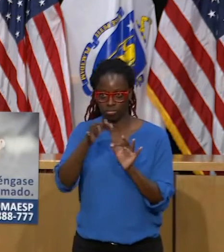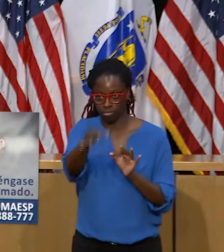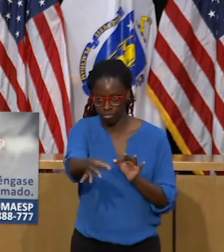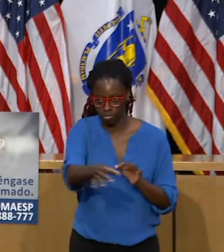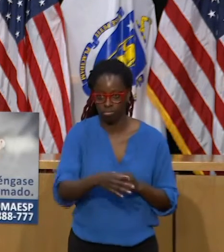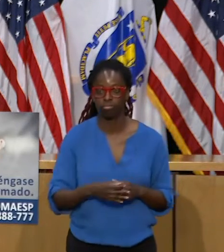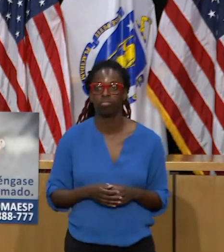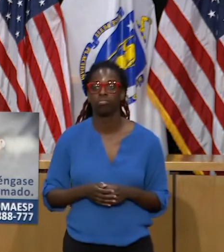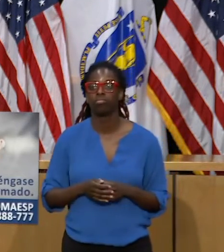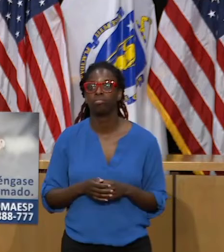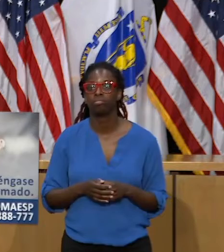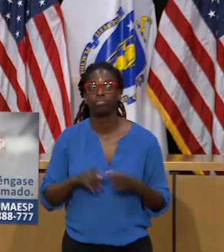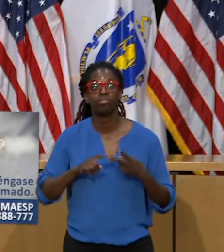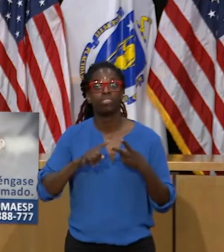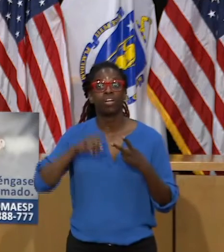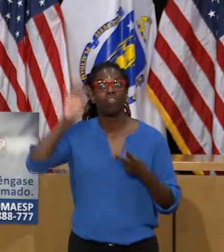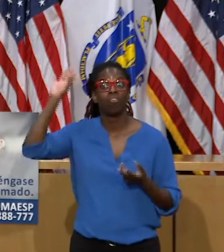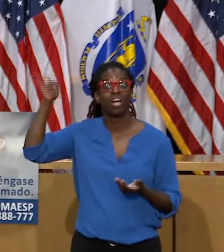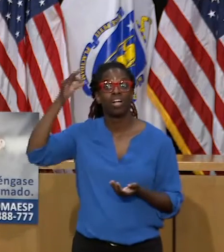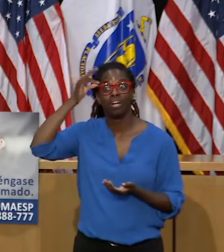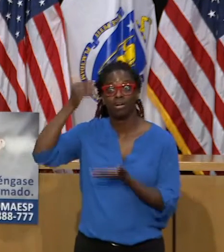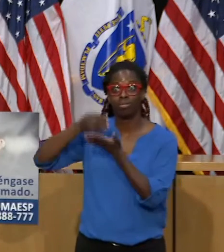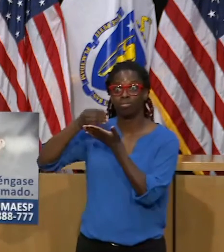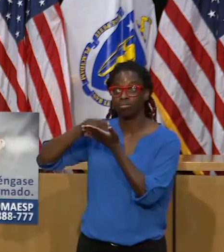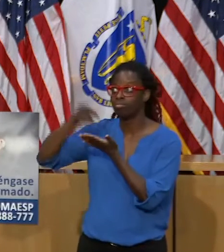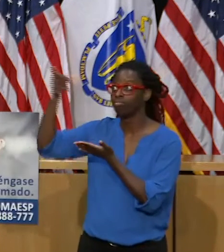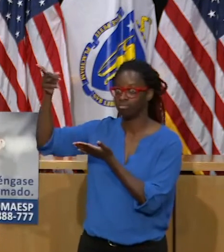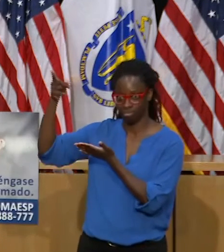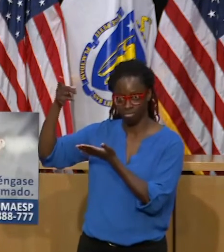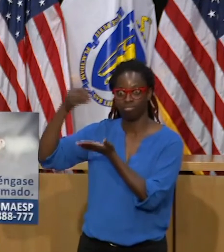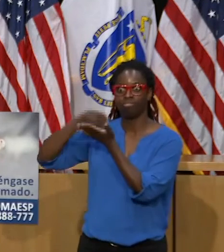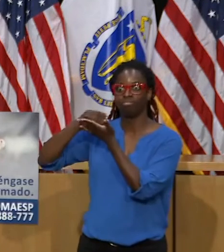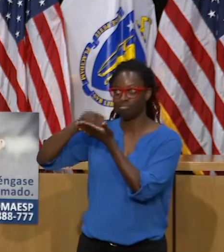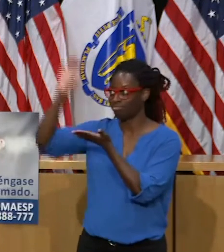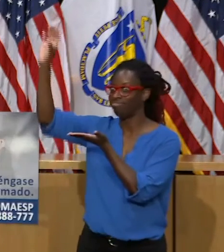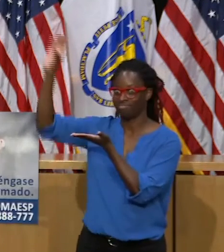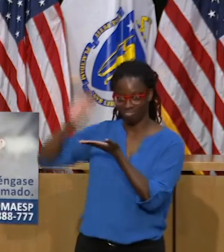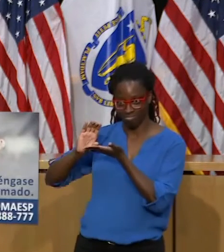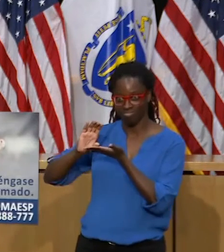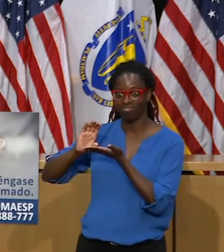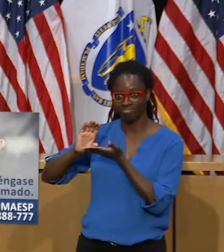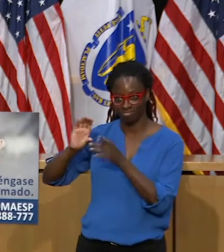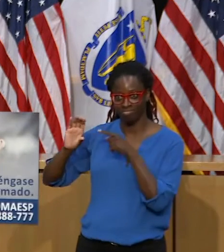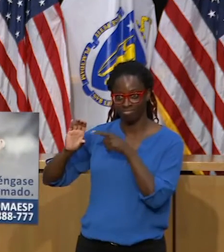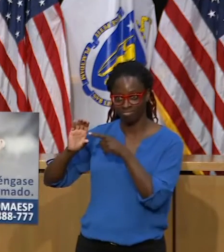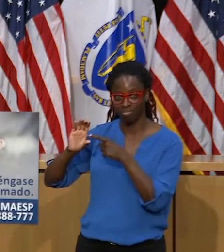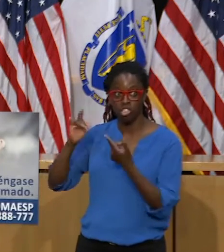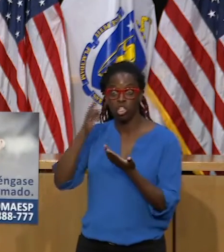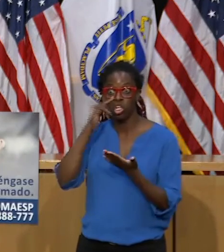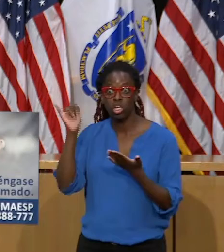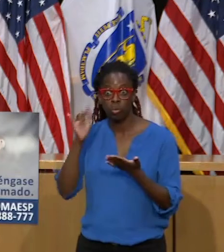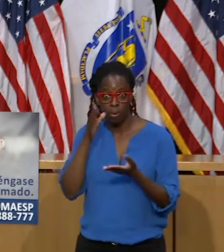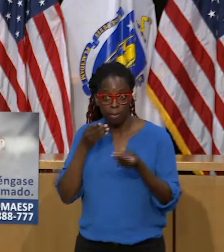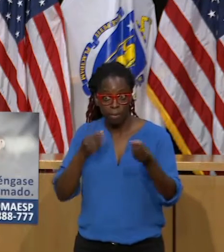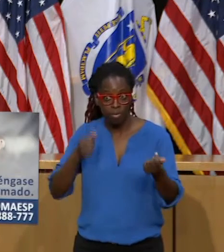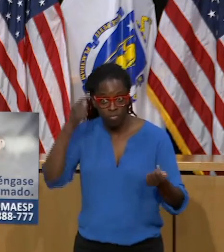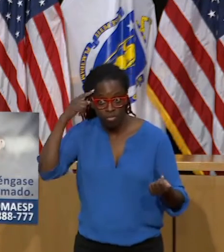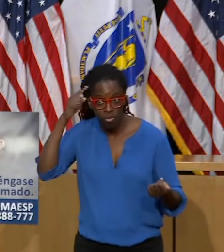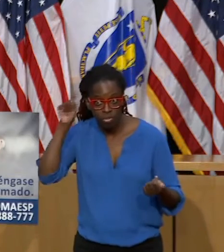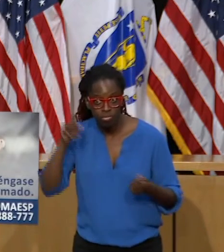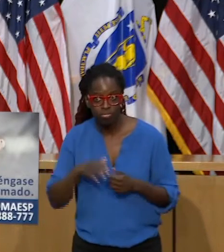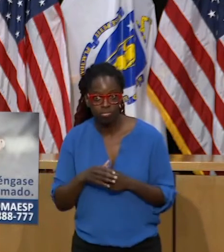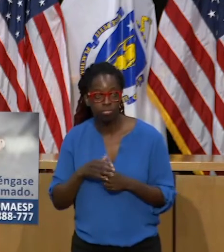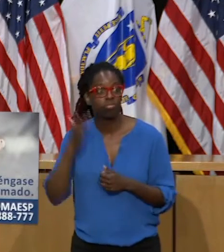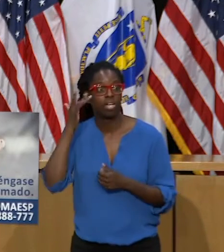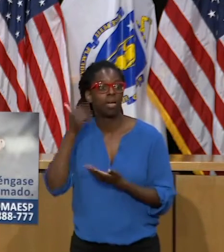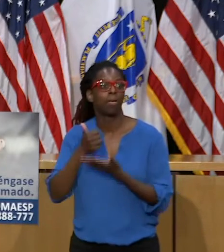COVID and some updated guidance on how states and municipalities can spend the very significant resources that